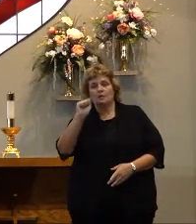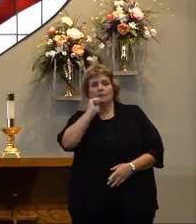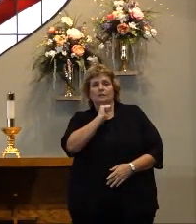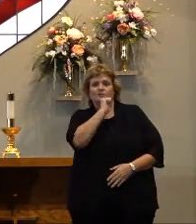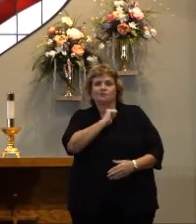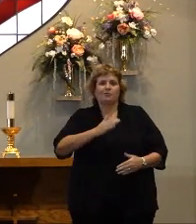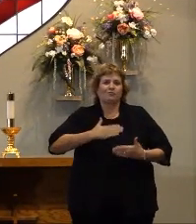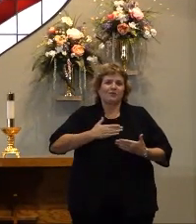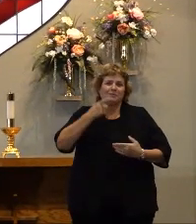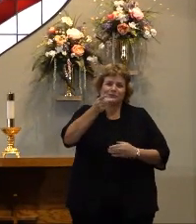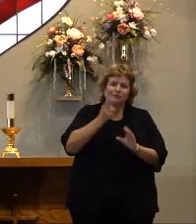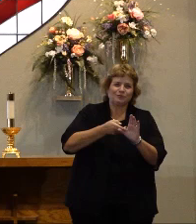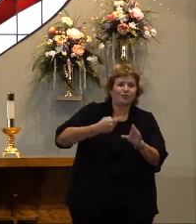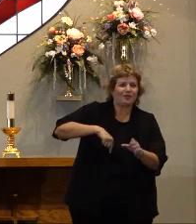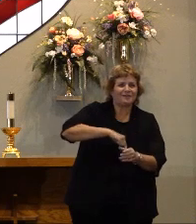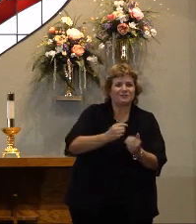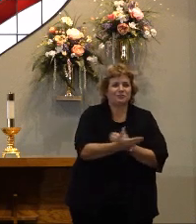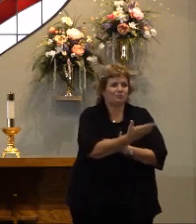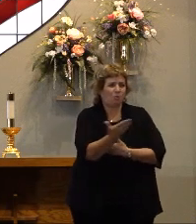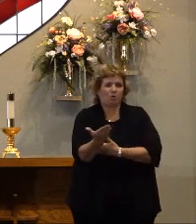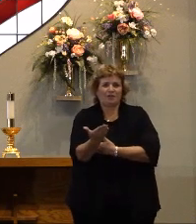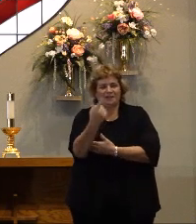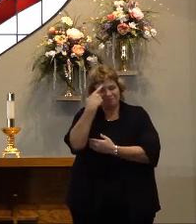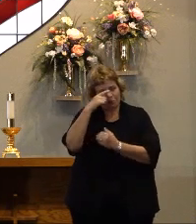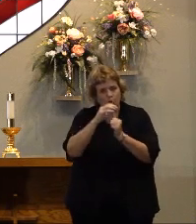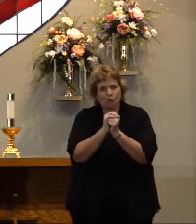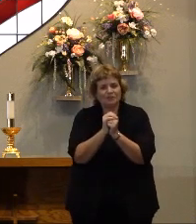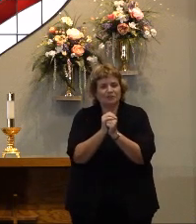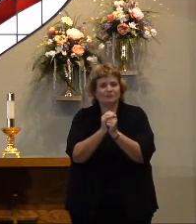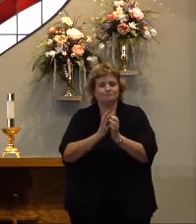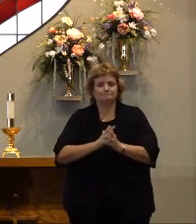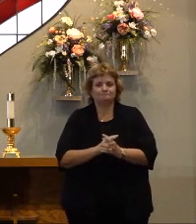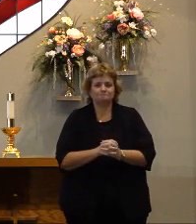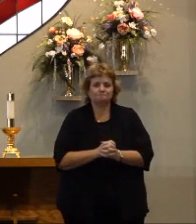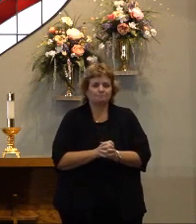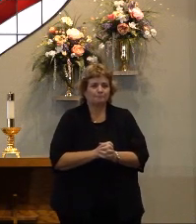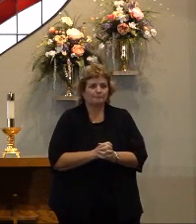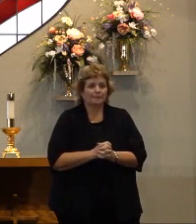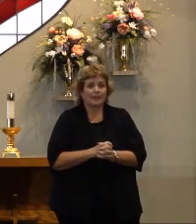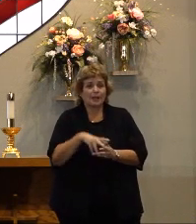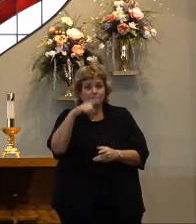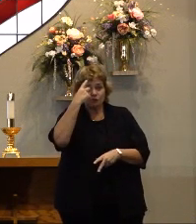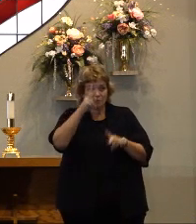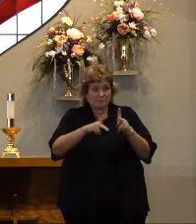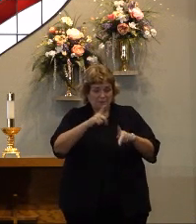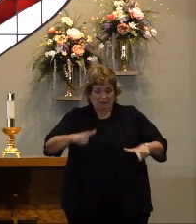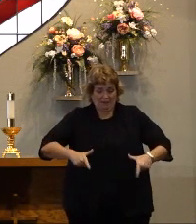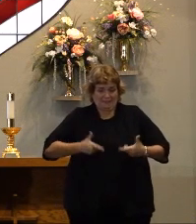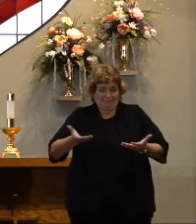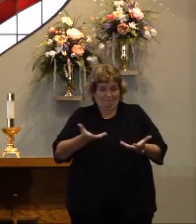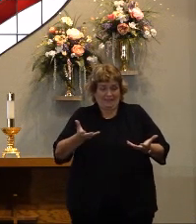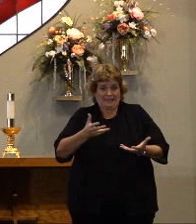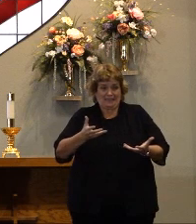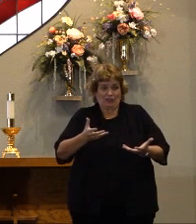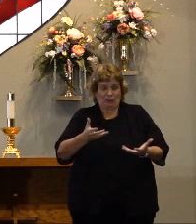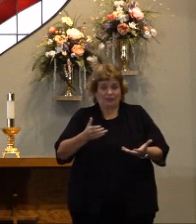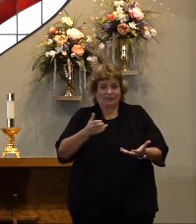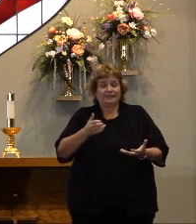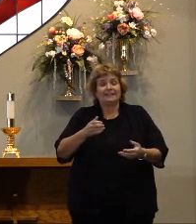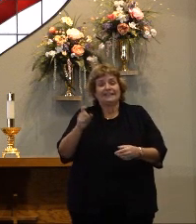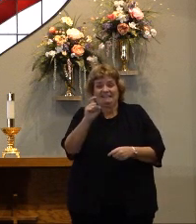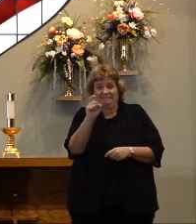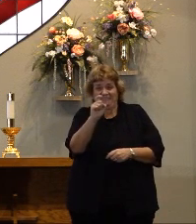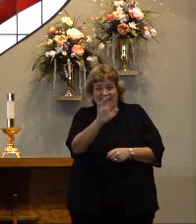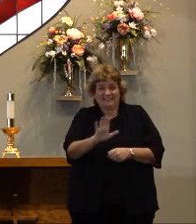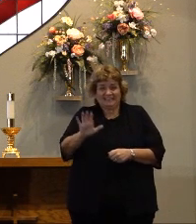could join us for worship this morning. For those of you who actually live in the Phoenix area, we would love to have